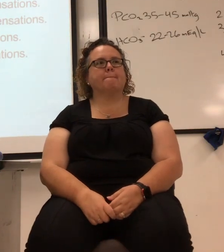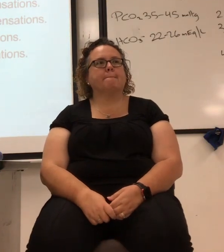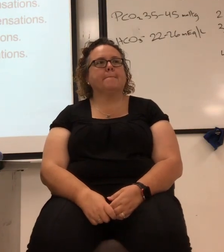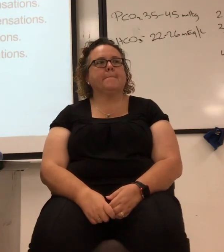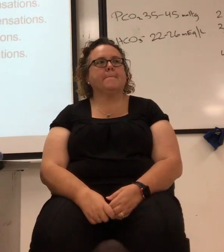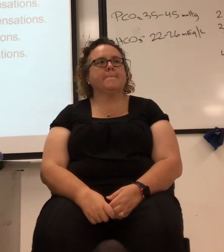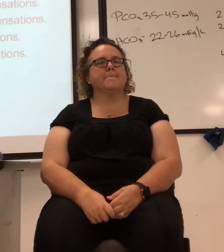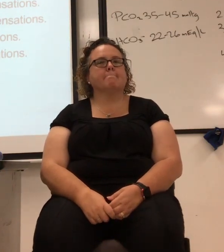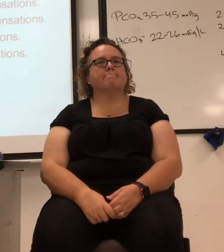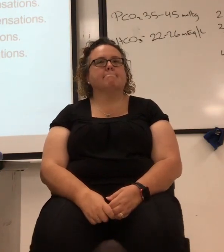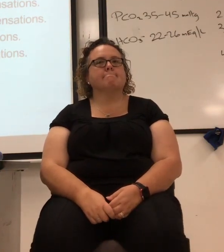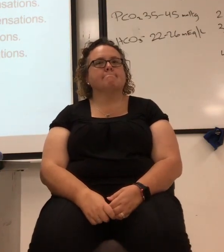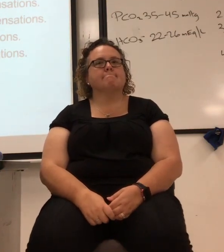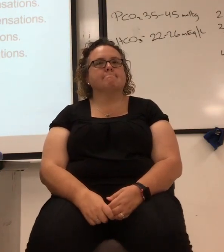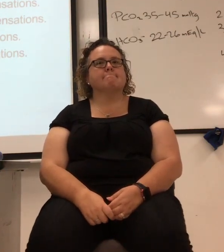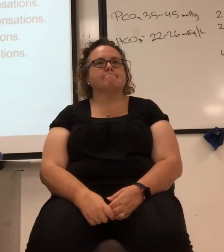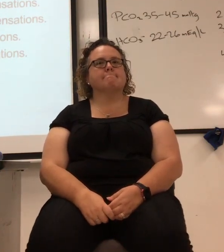because it's the kidney.